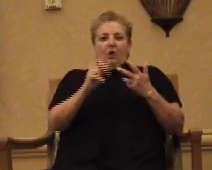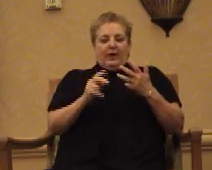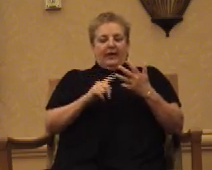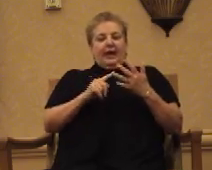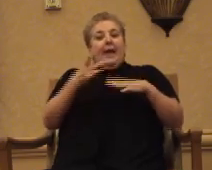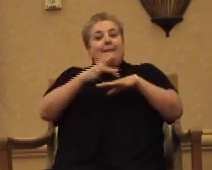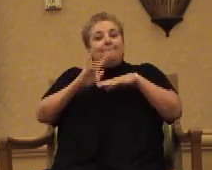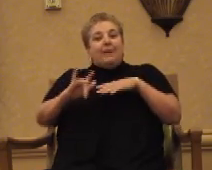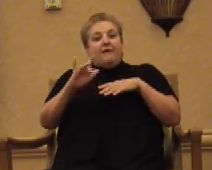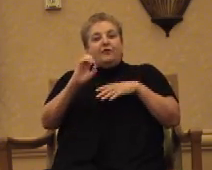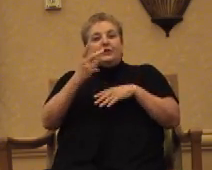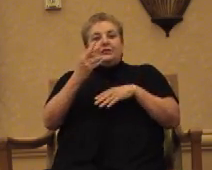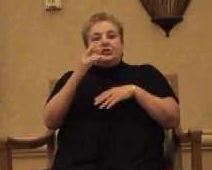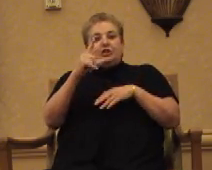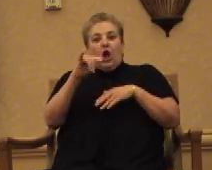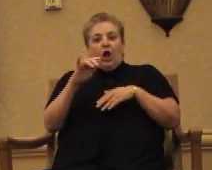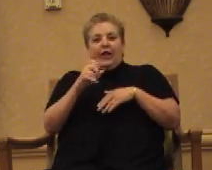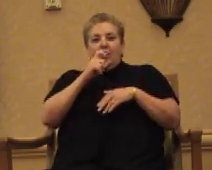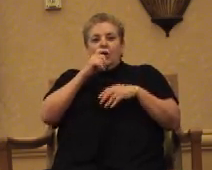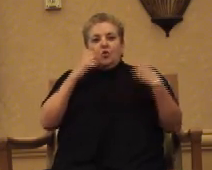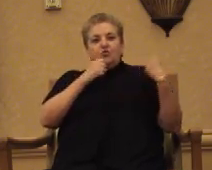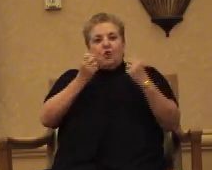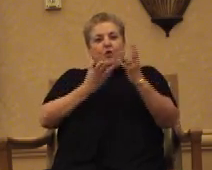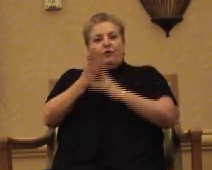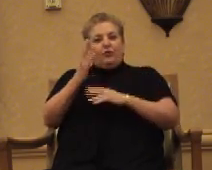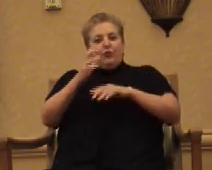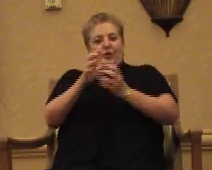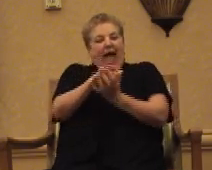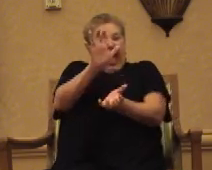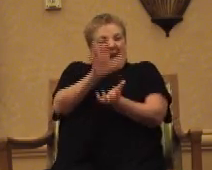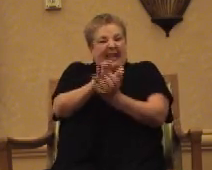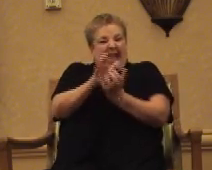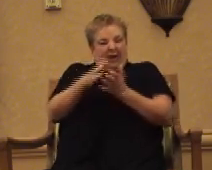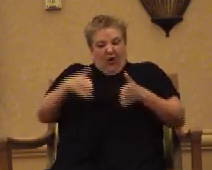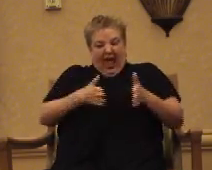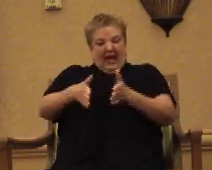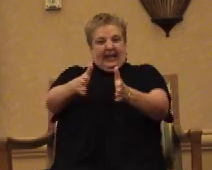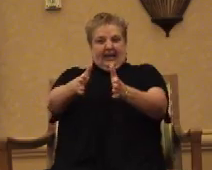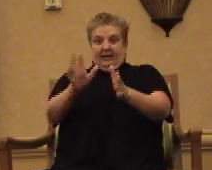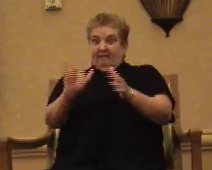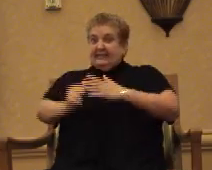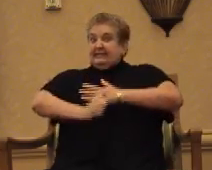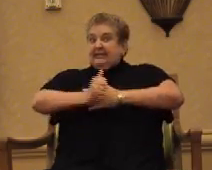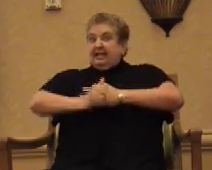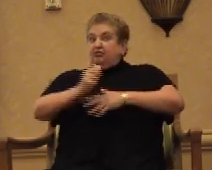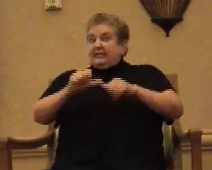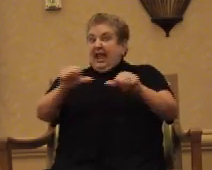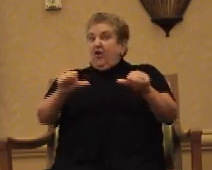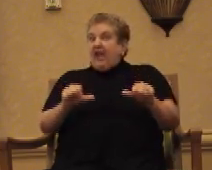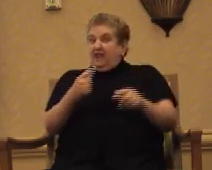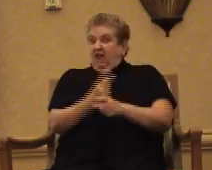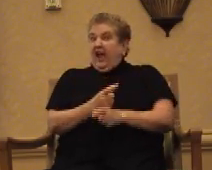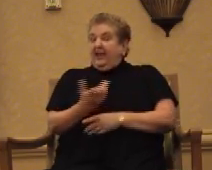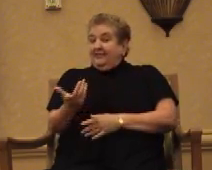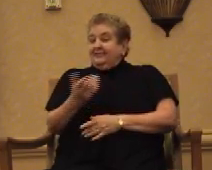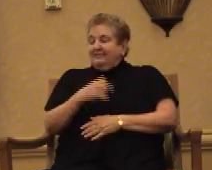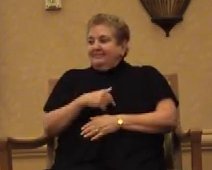through Alligator Alley to get here. That's dangerous, right? Just love them. We go